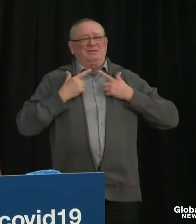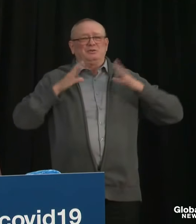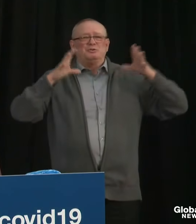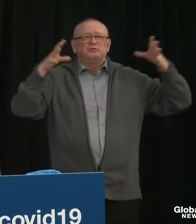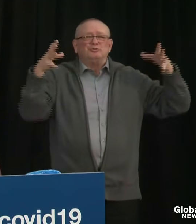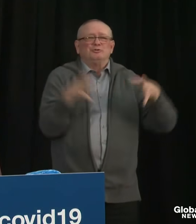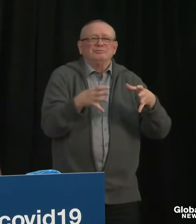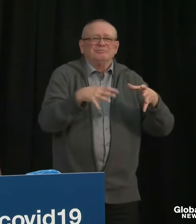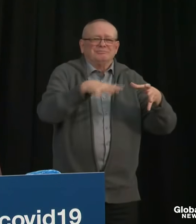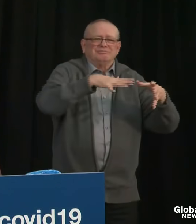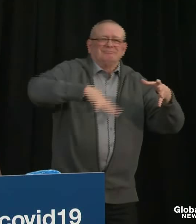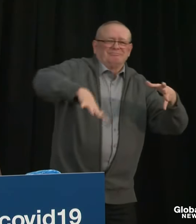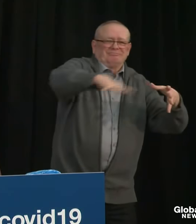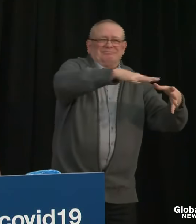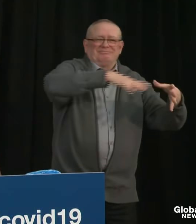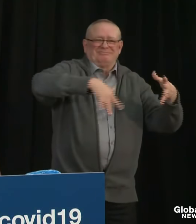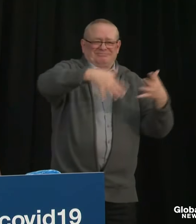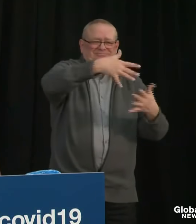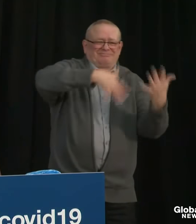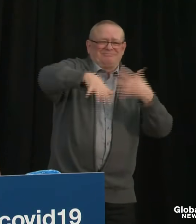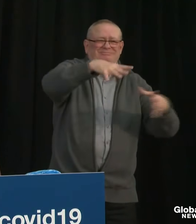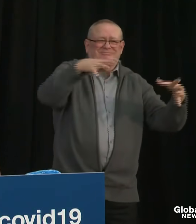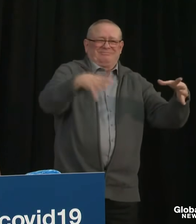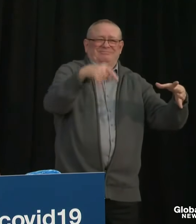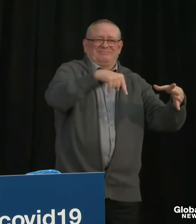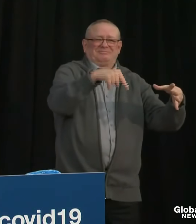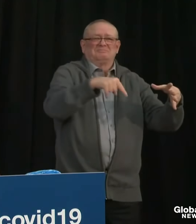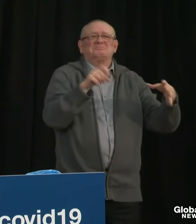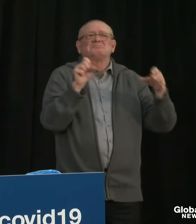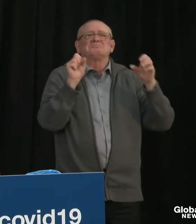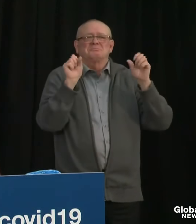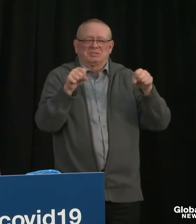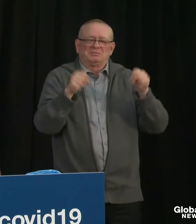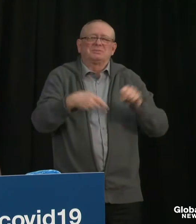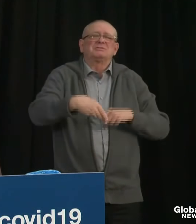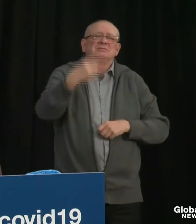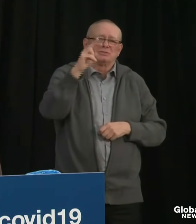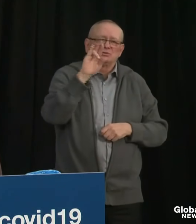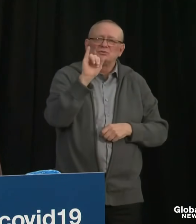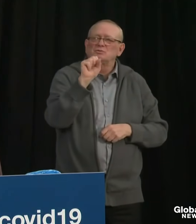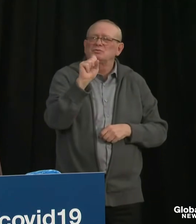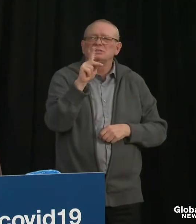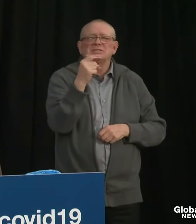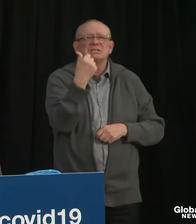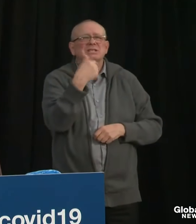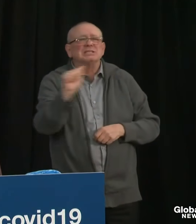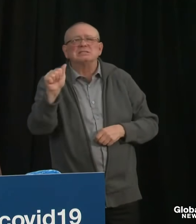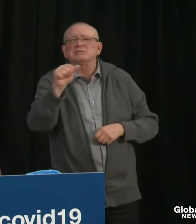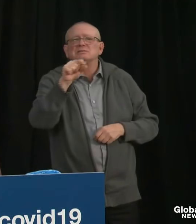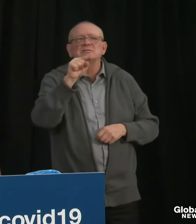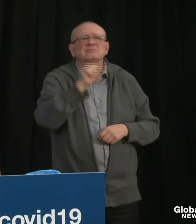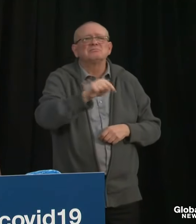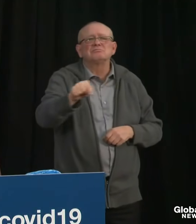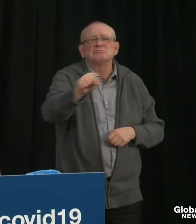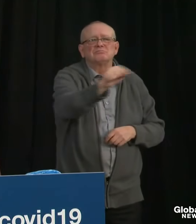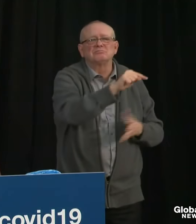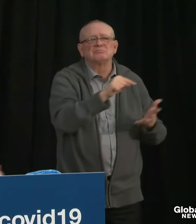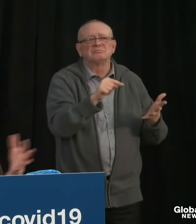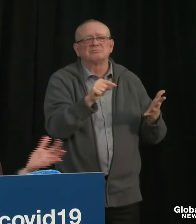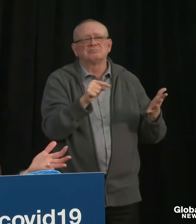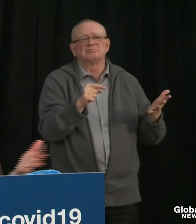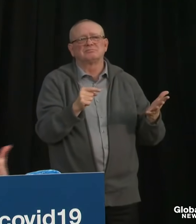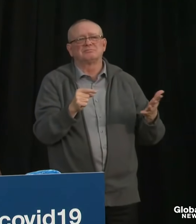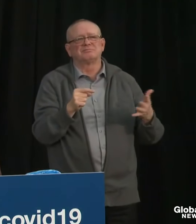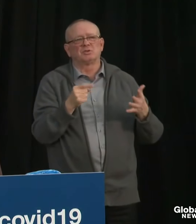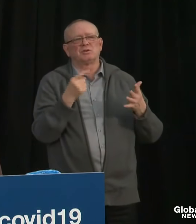of spread in all of those types of settings, and correctional facilities are just one example. That is part, again, there's the